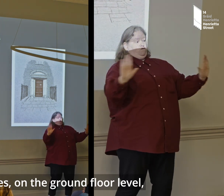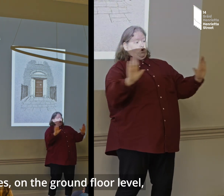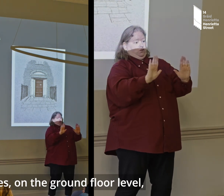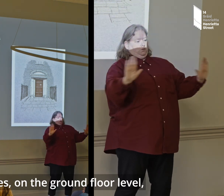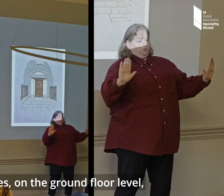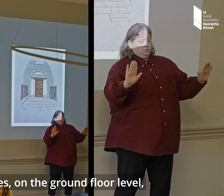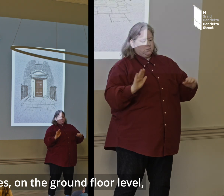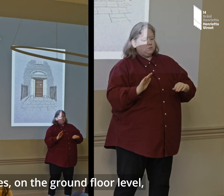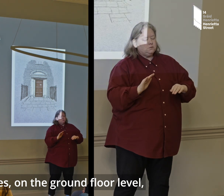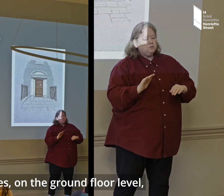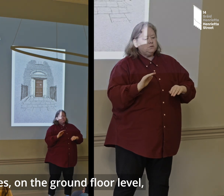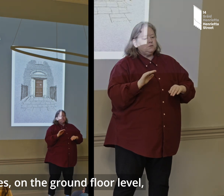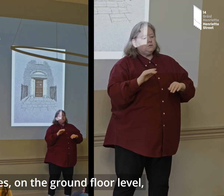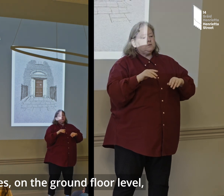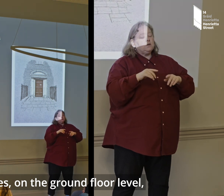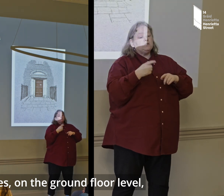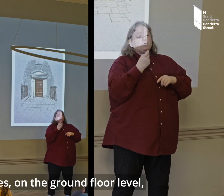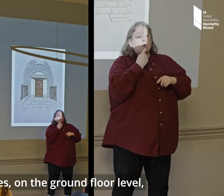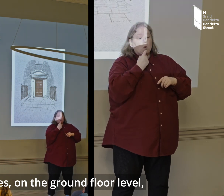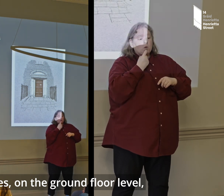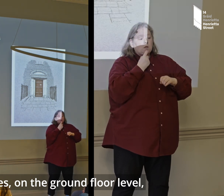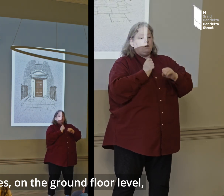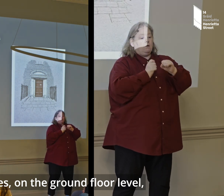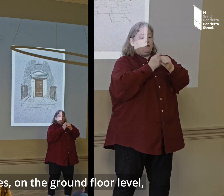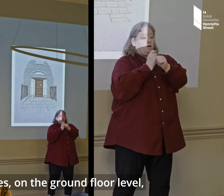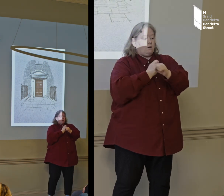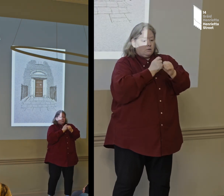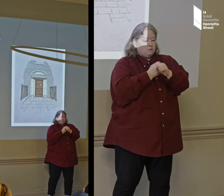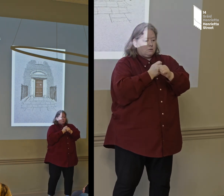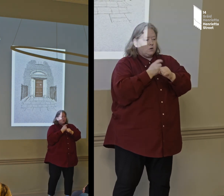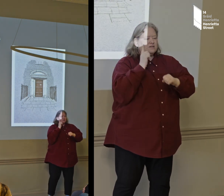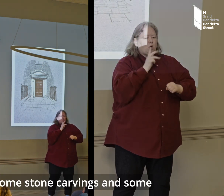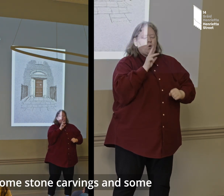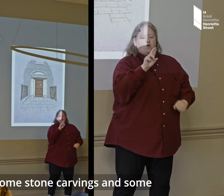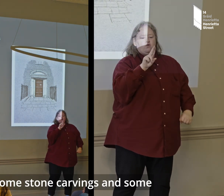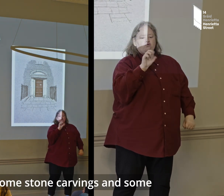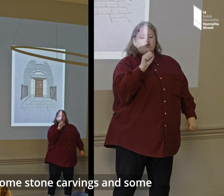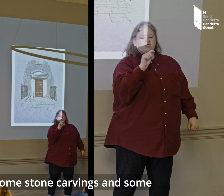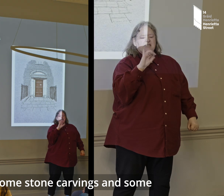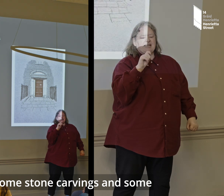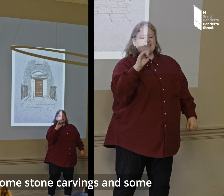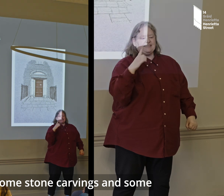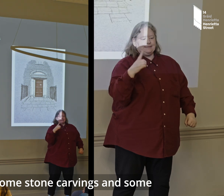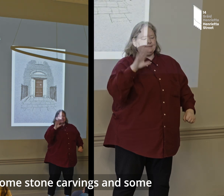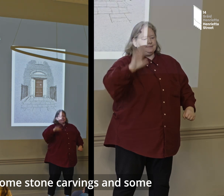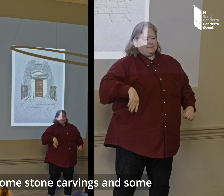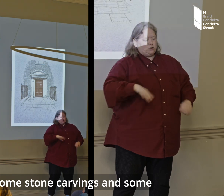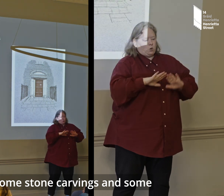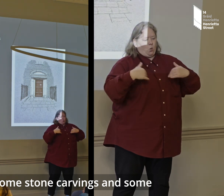Sometimes on the front, the ground floor level, you'll see some stone